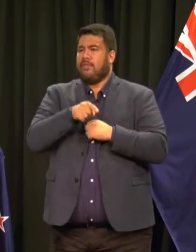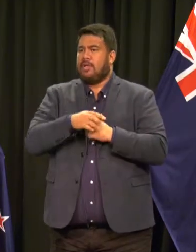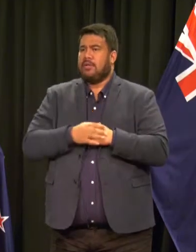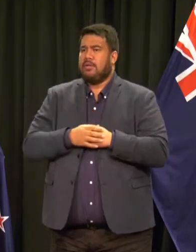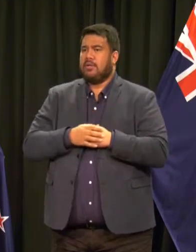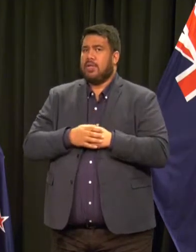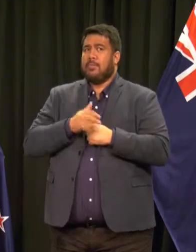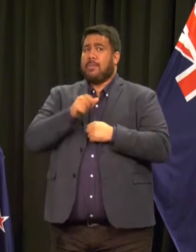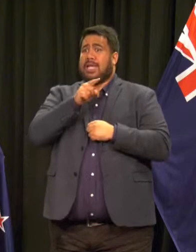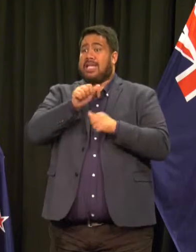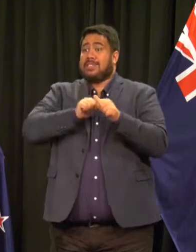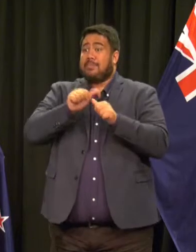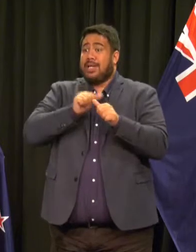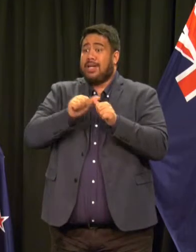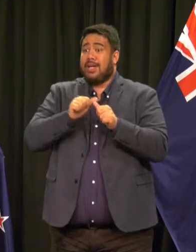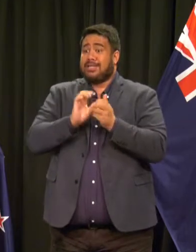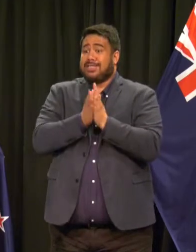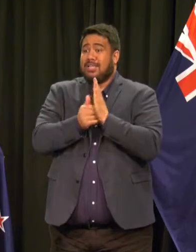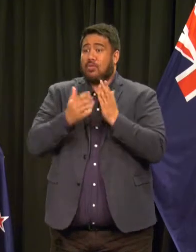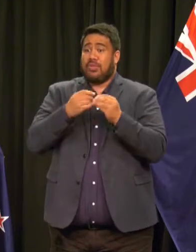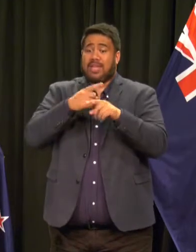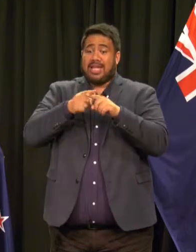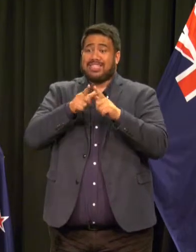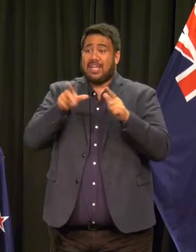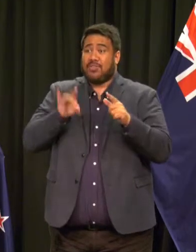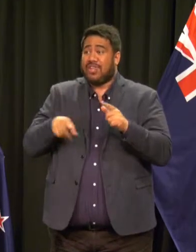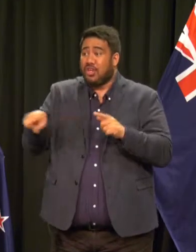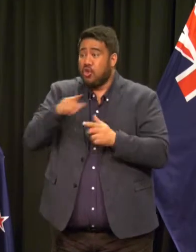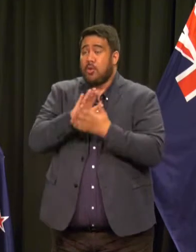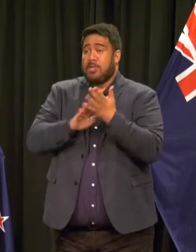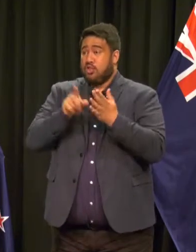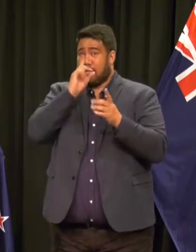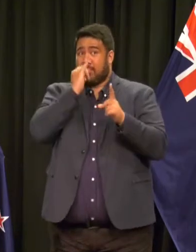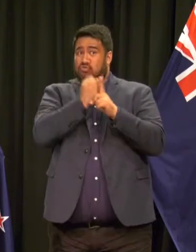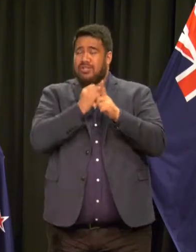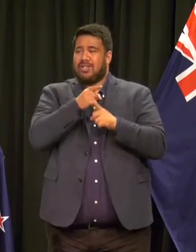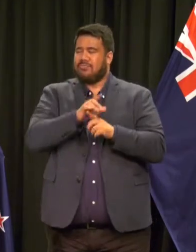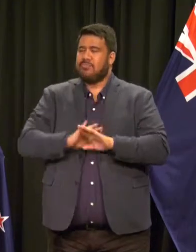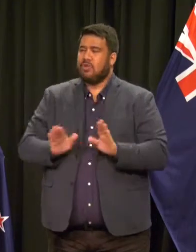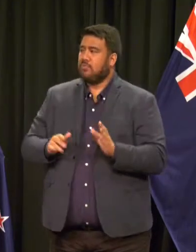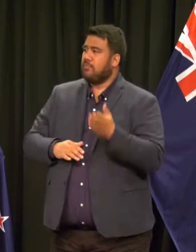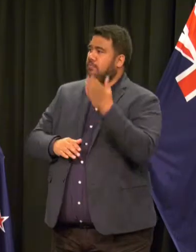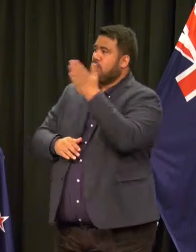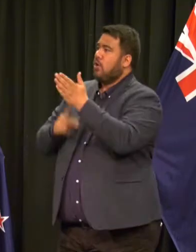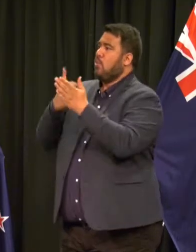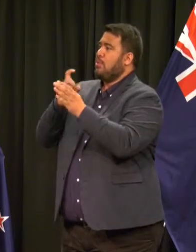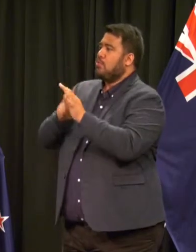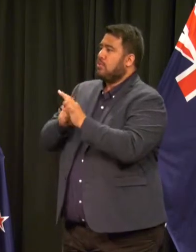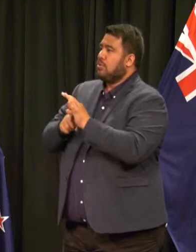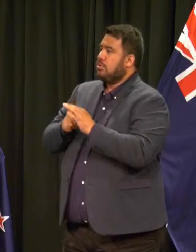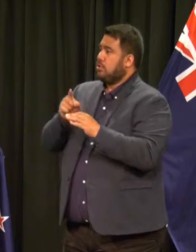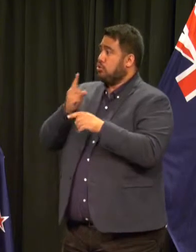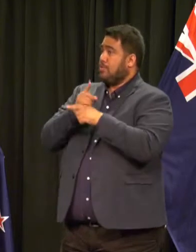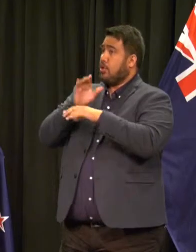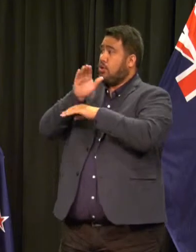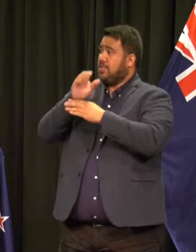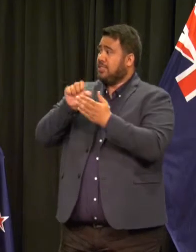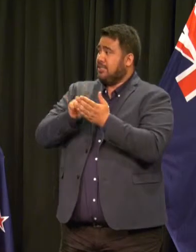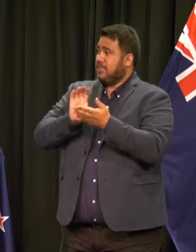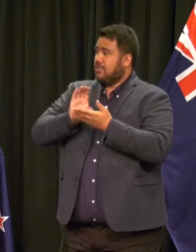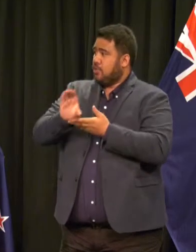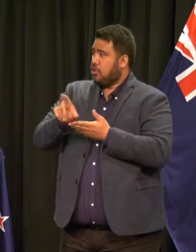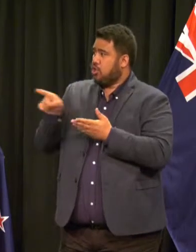than some of you, there's no reason why he should be criticised. One more question, because I've got to get going. On overseas investment, you've given us your personal